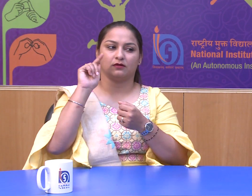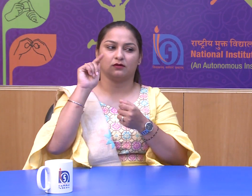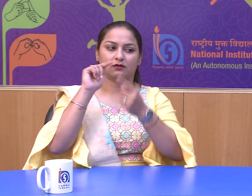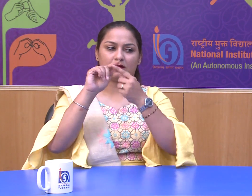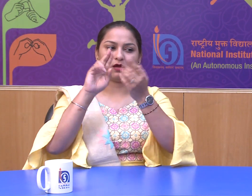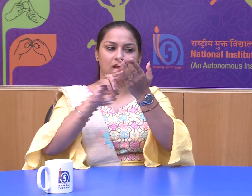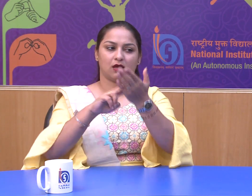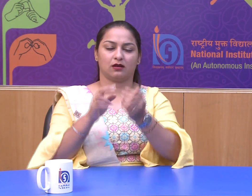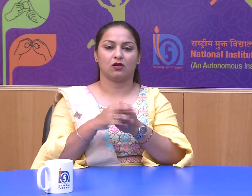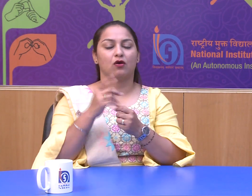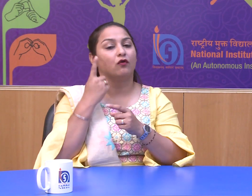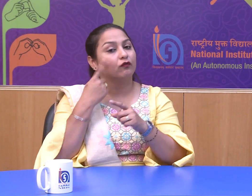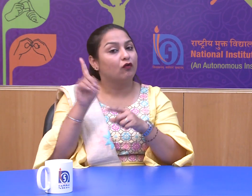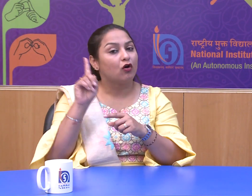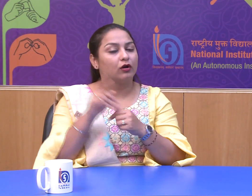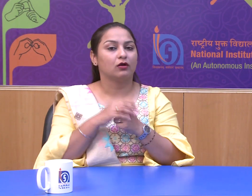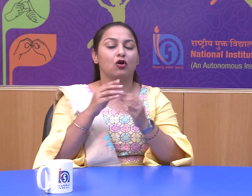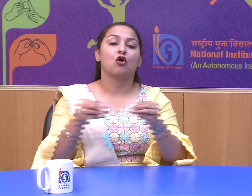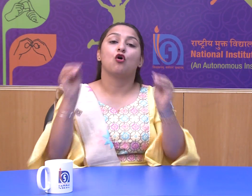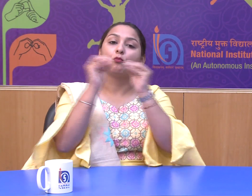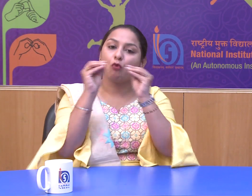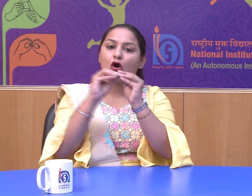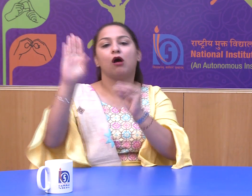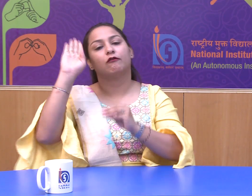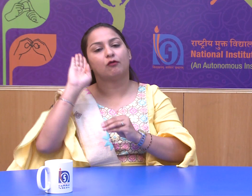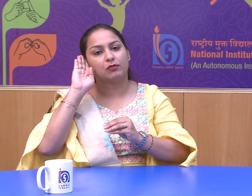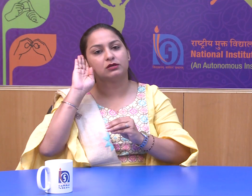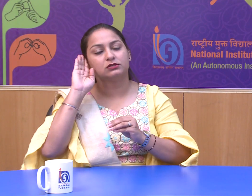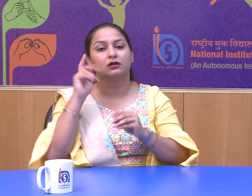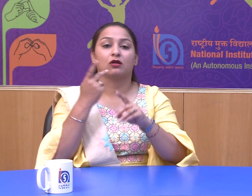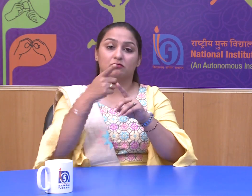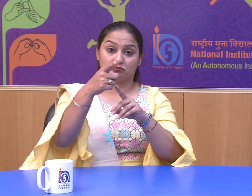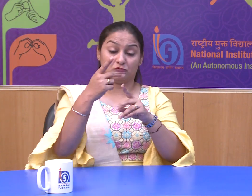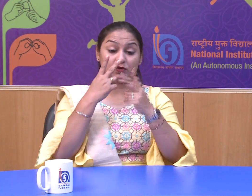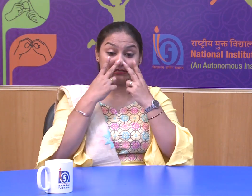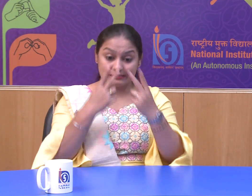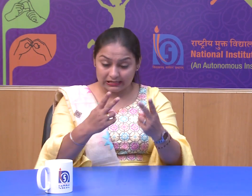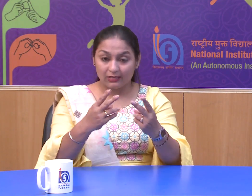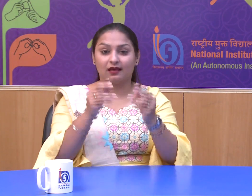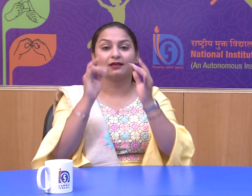siglanlanguage@nios.ac.in. For more information, you can visit our website at